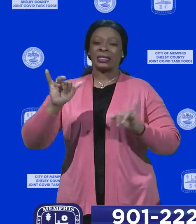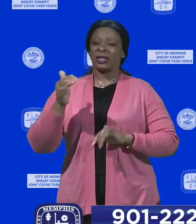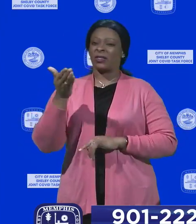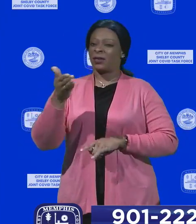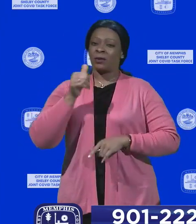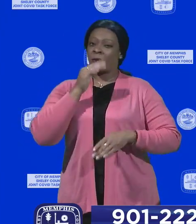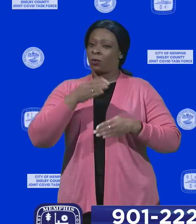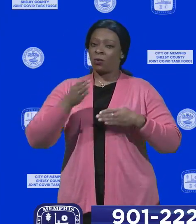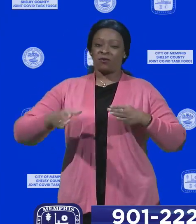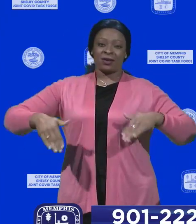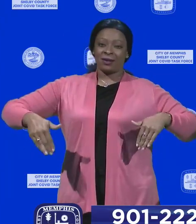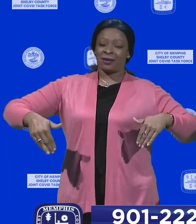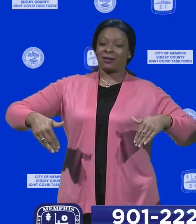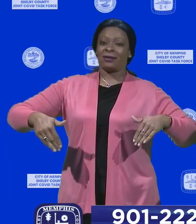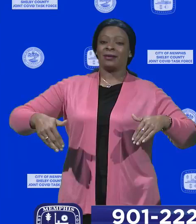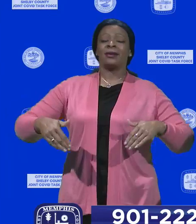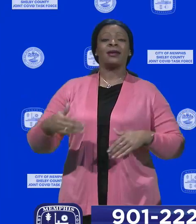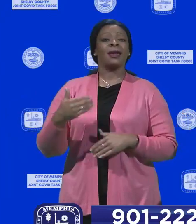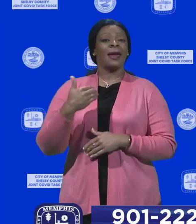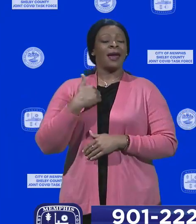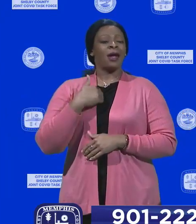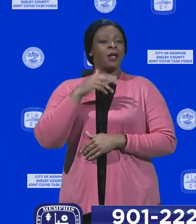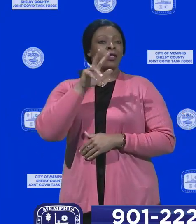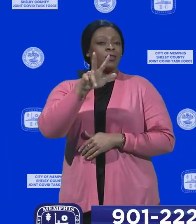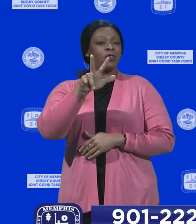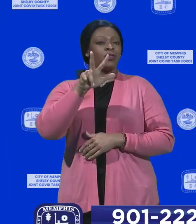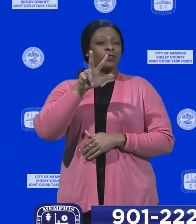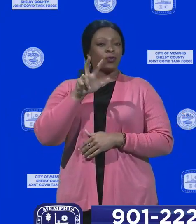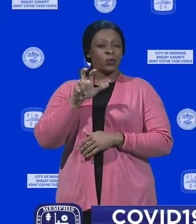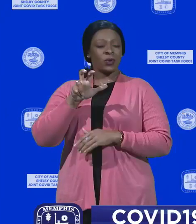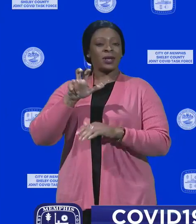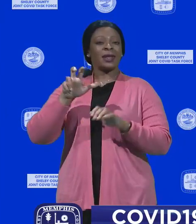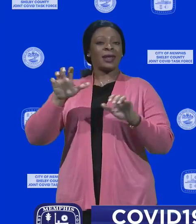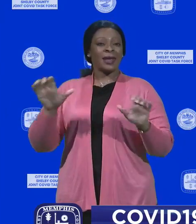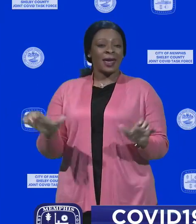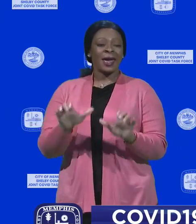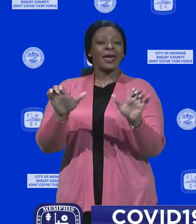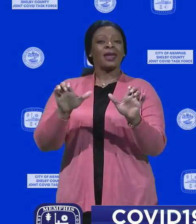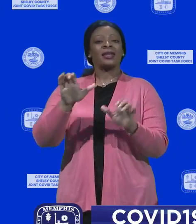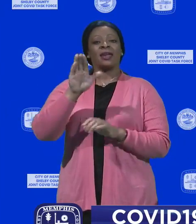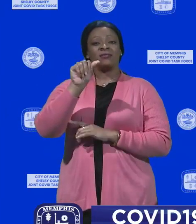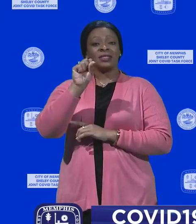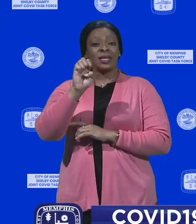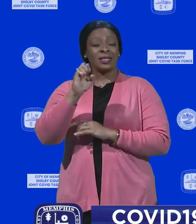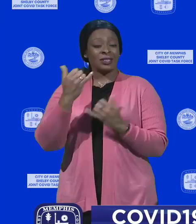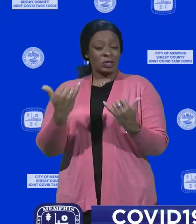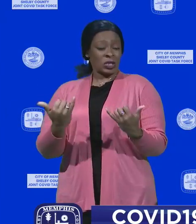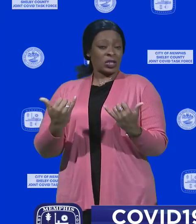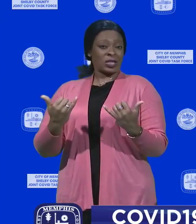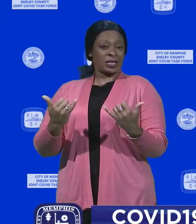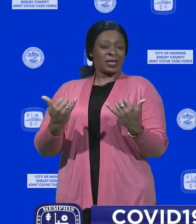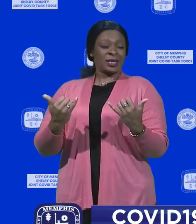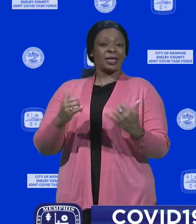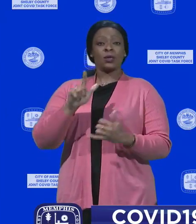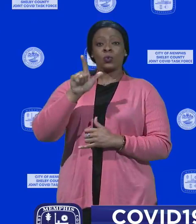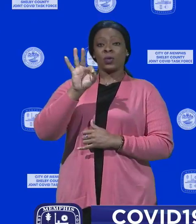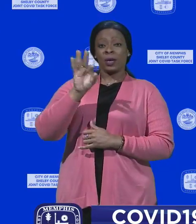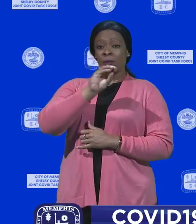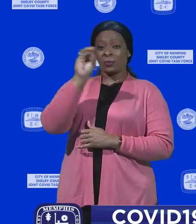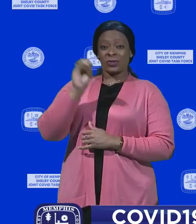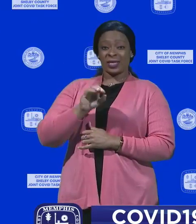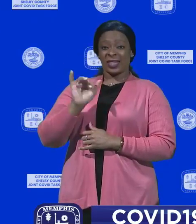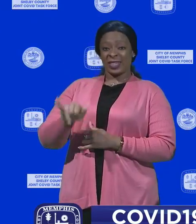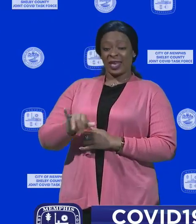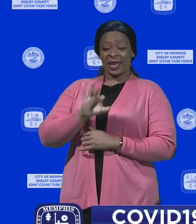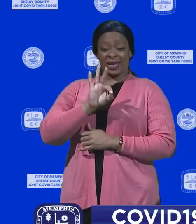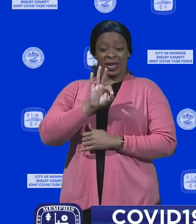We do have over 300 active cases right now, and 29%, 92